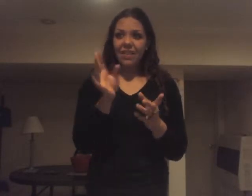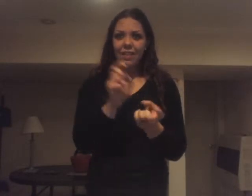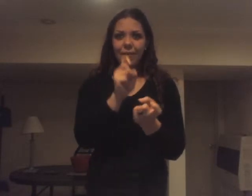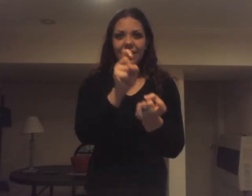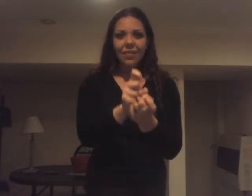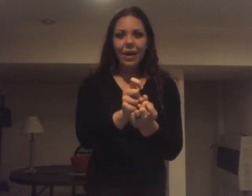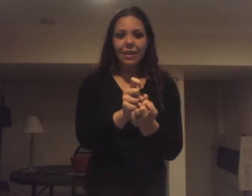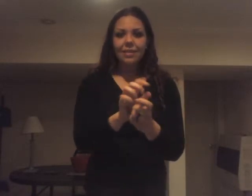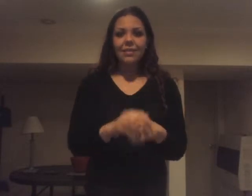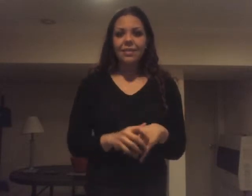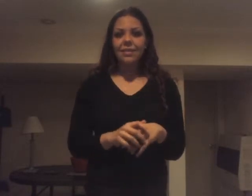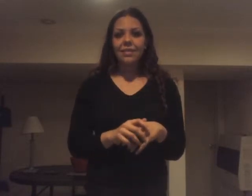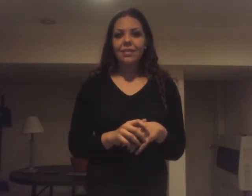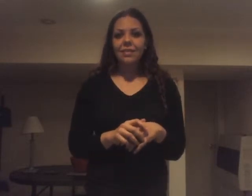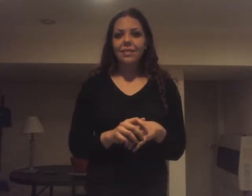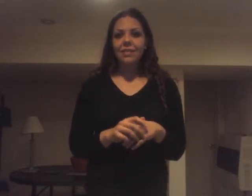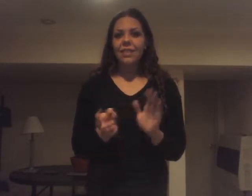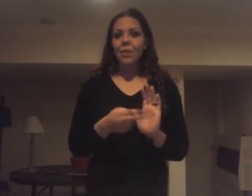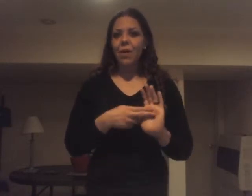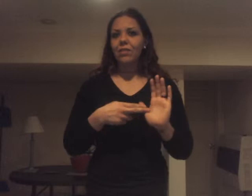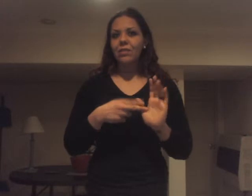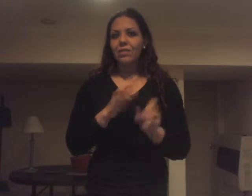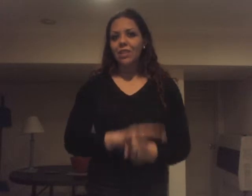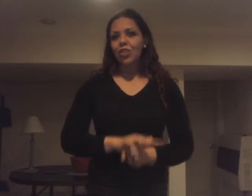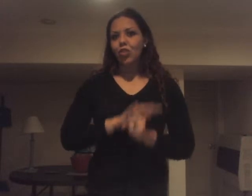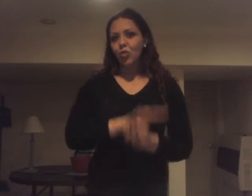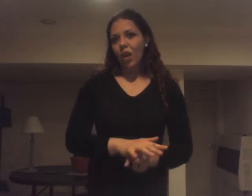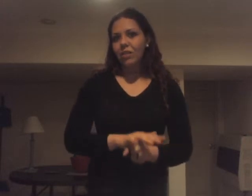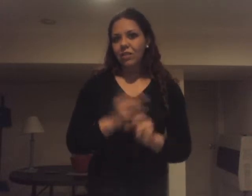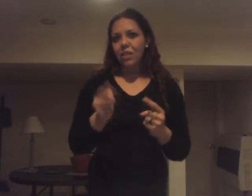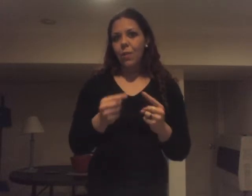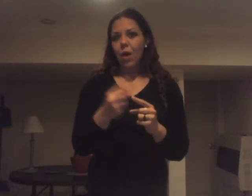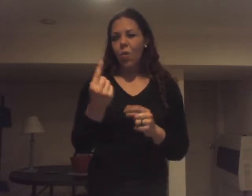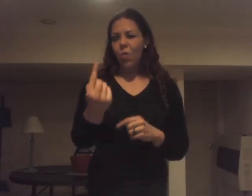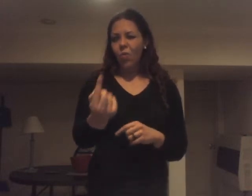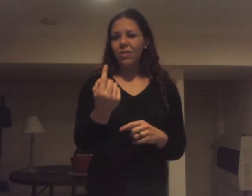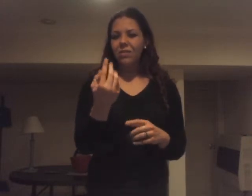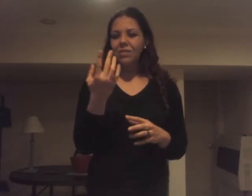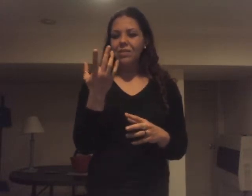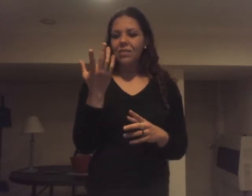marked distress about one's sexual orientation.